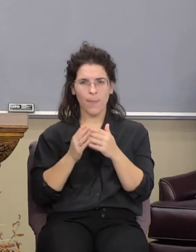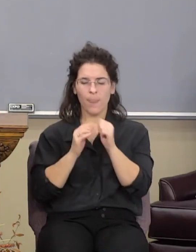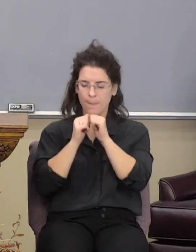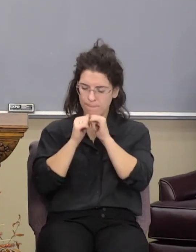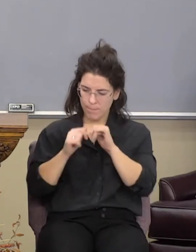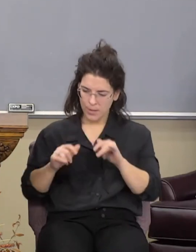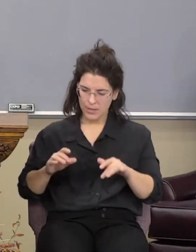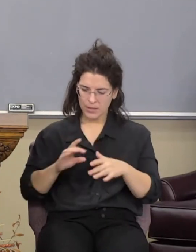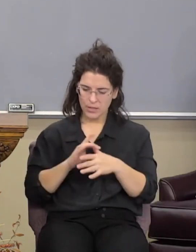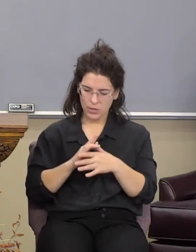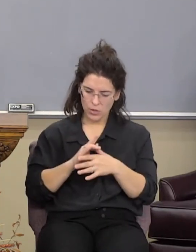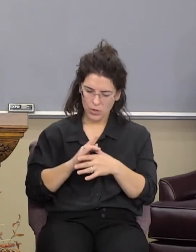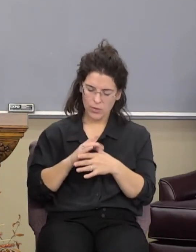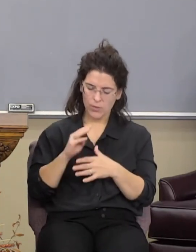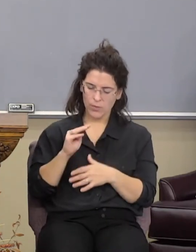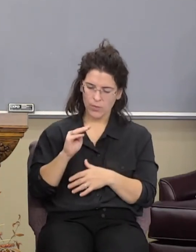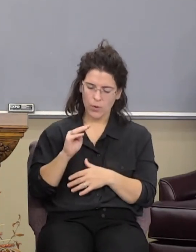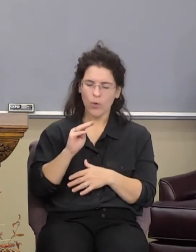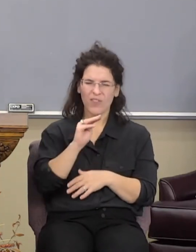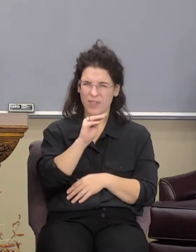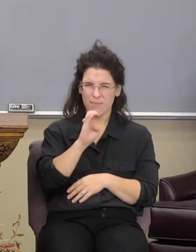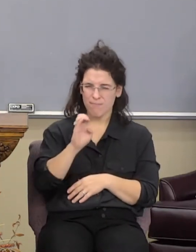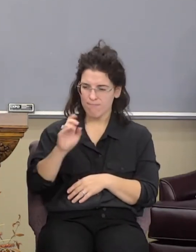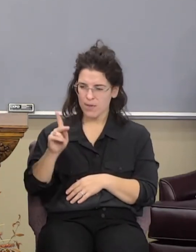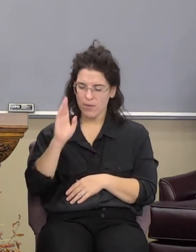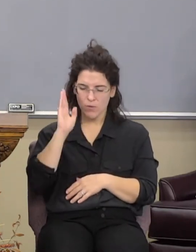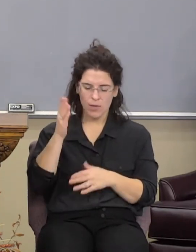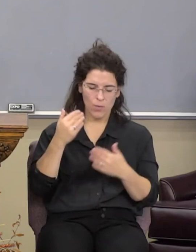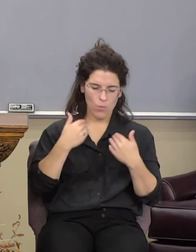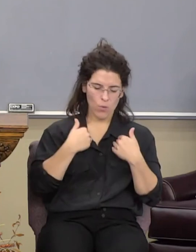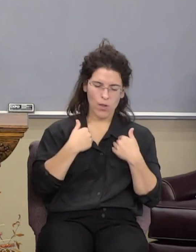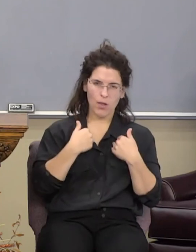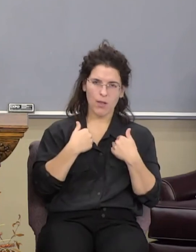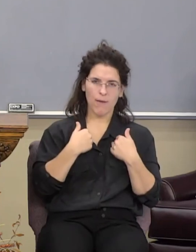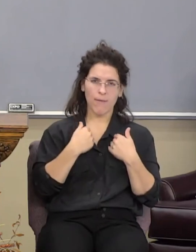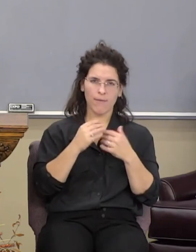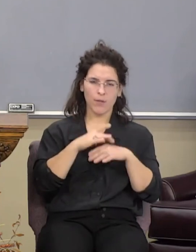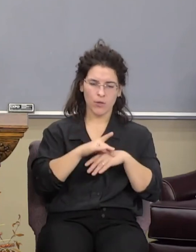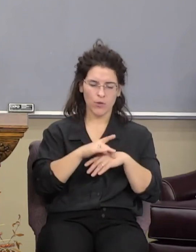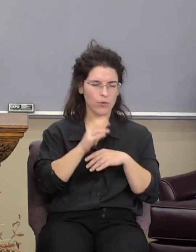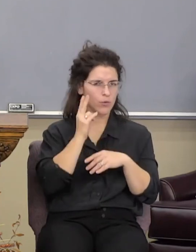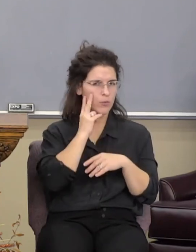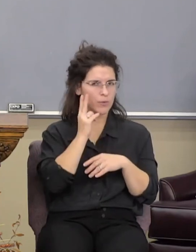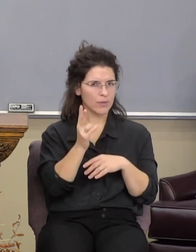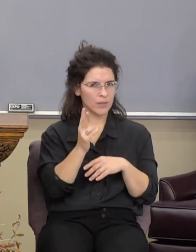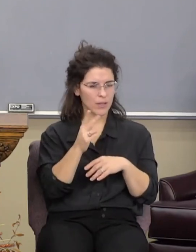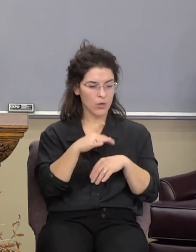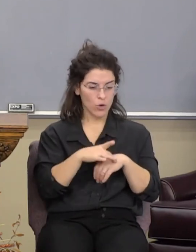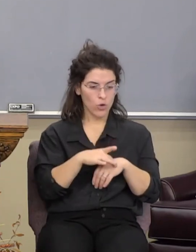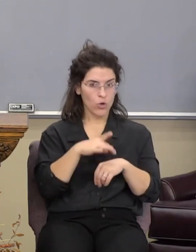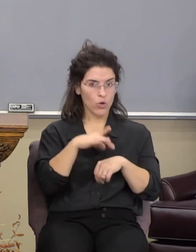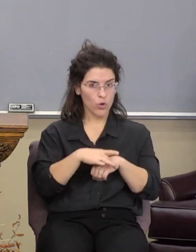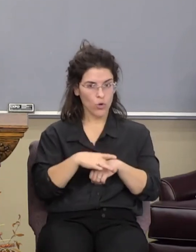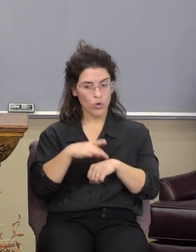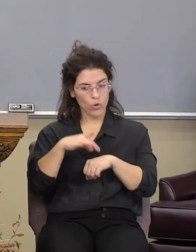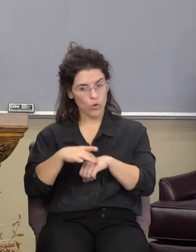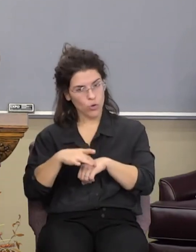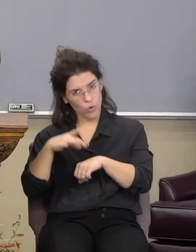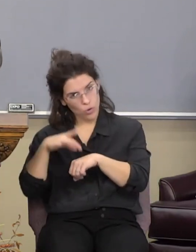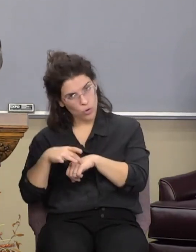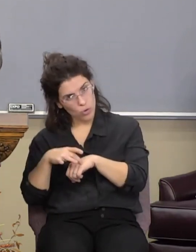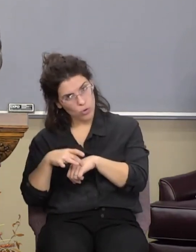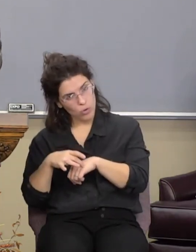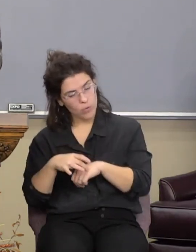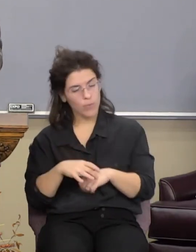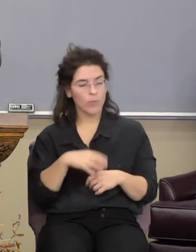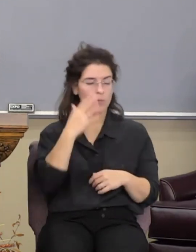are the meek, for they shall inherit the earth. Again, you see the setting is the earth, the earth, the earth. That's why when